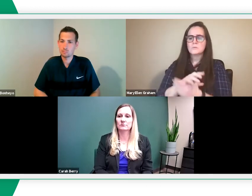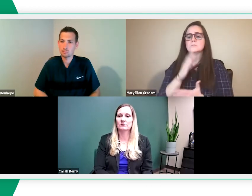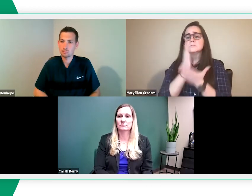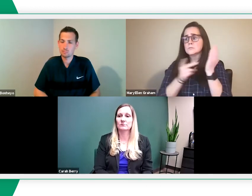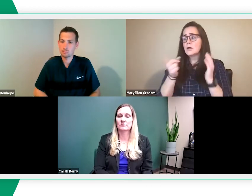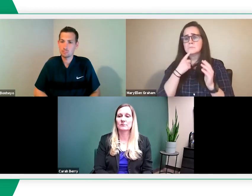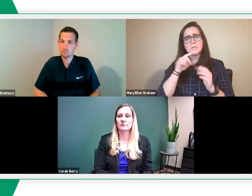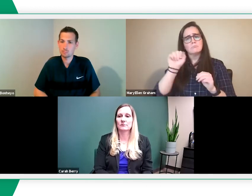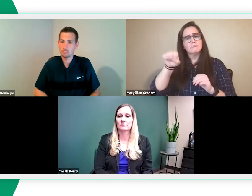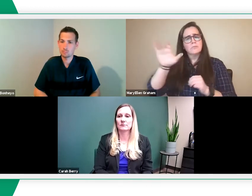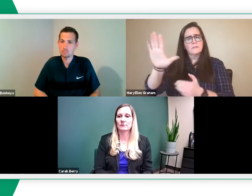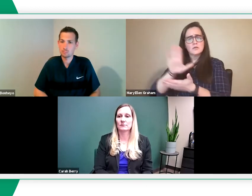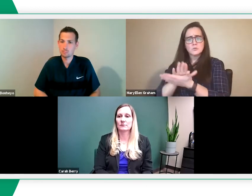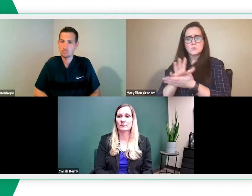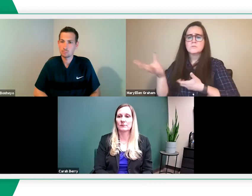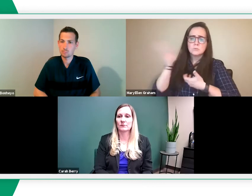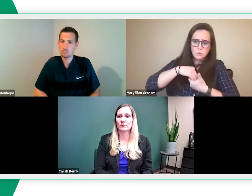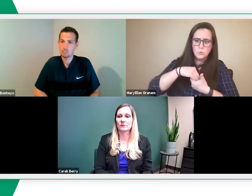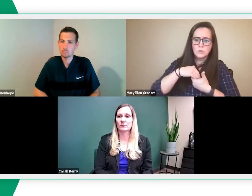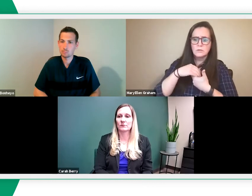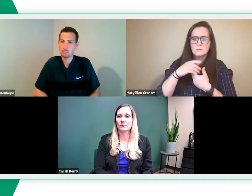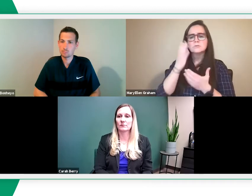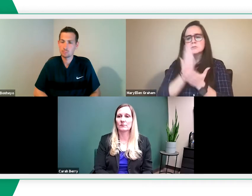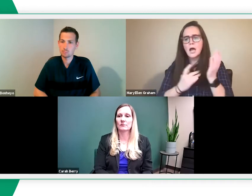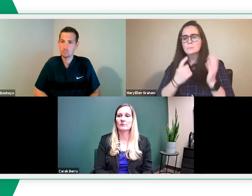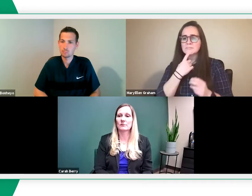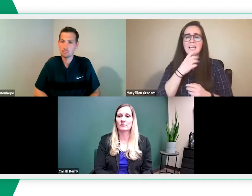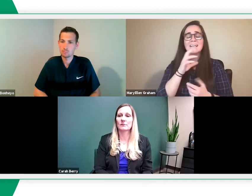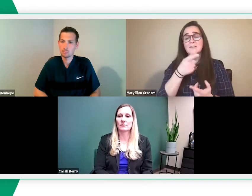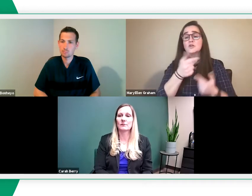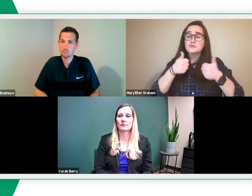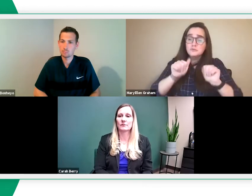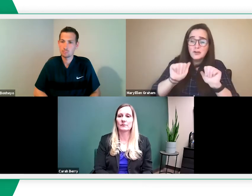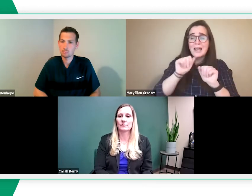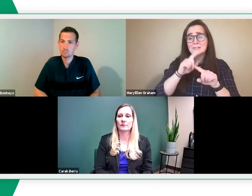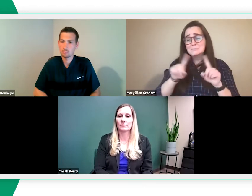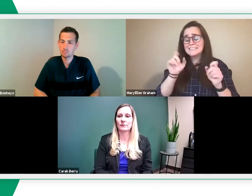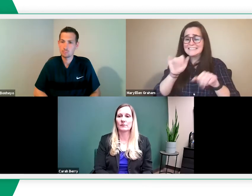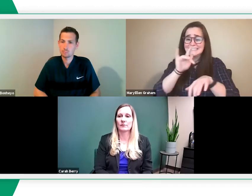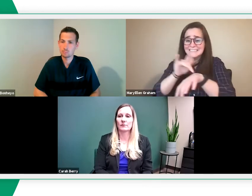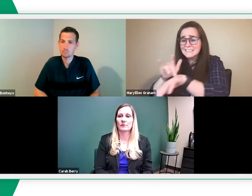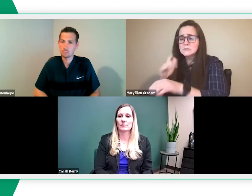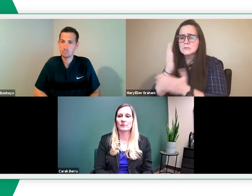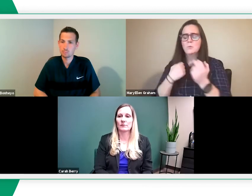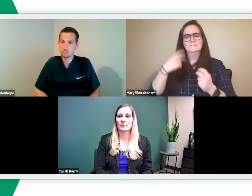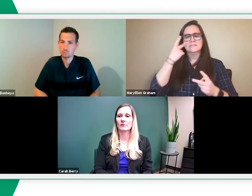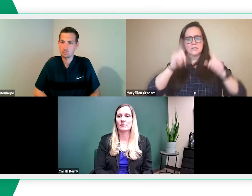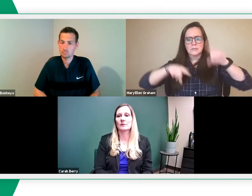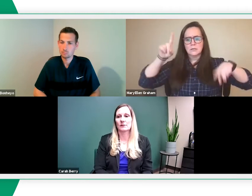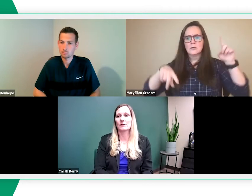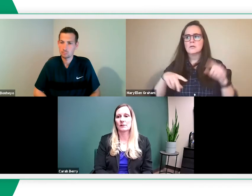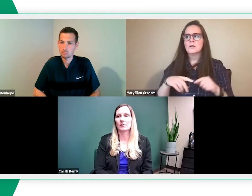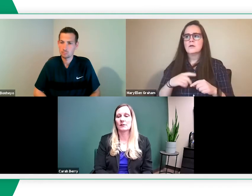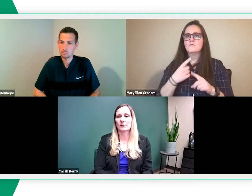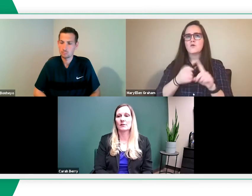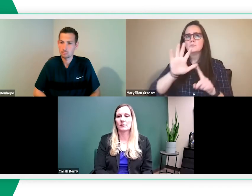teachers who work for different schools. Some of them say that their schools do include, or at least they try to include